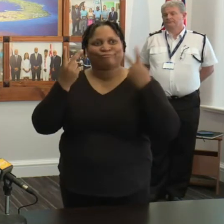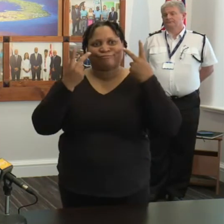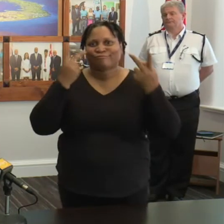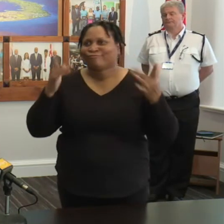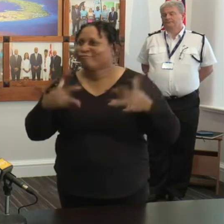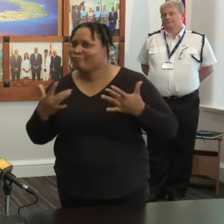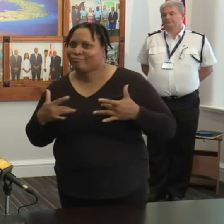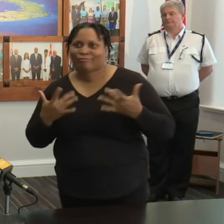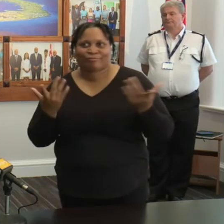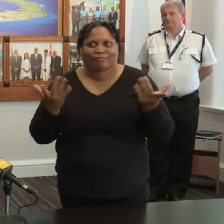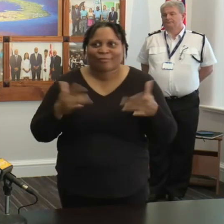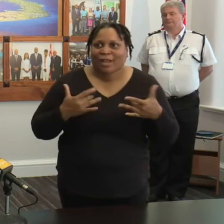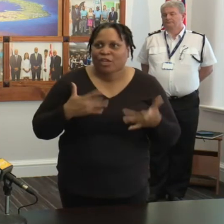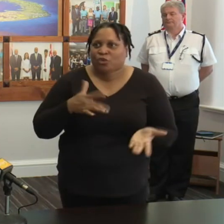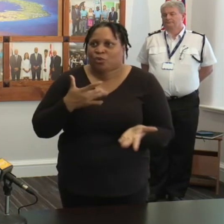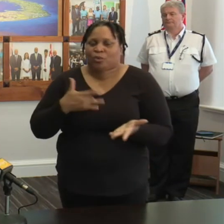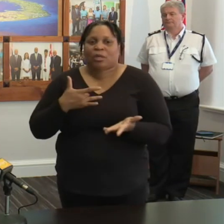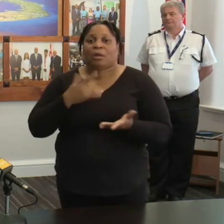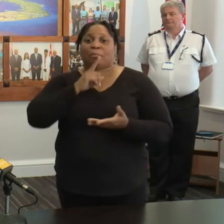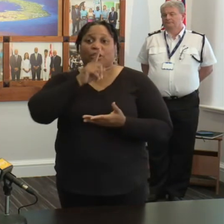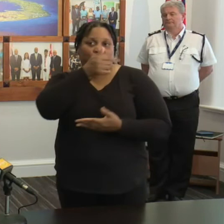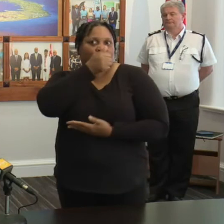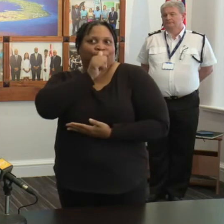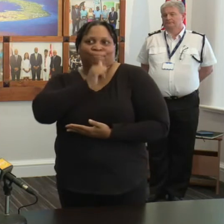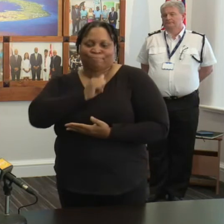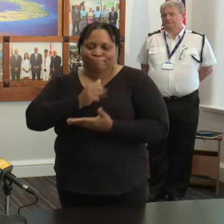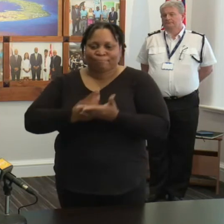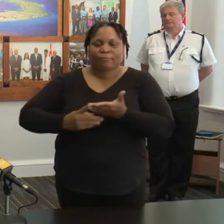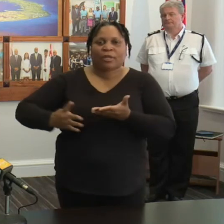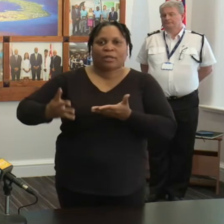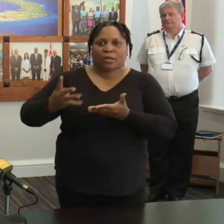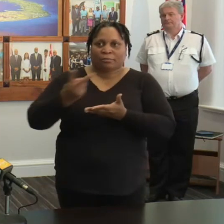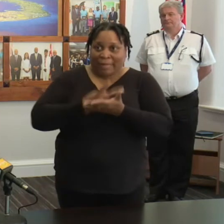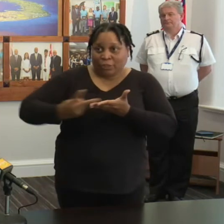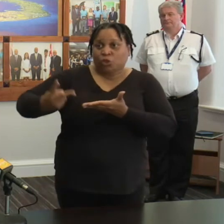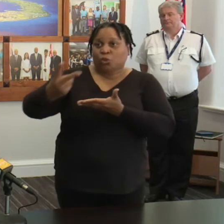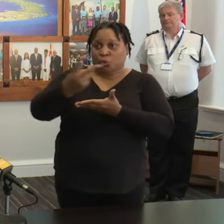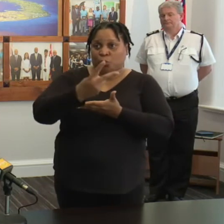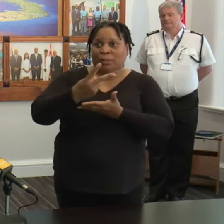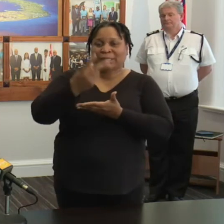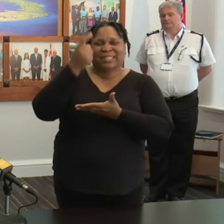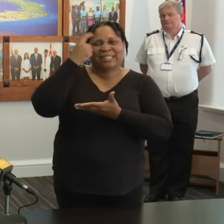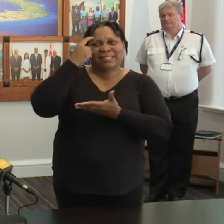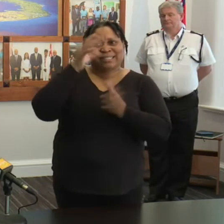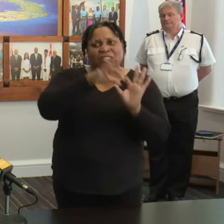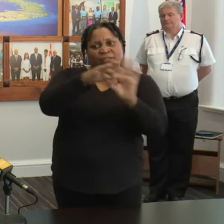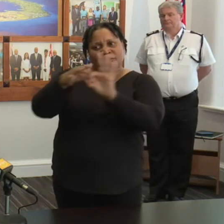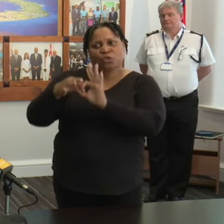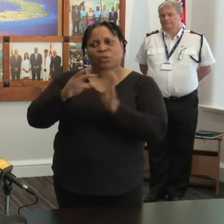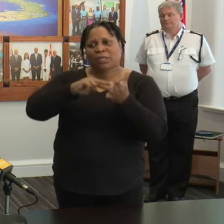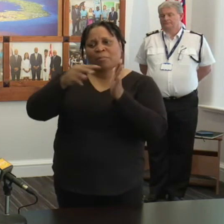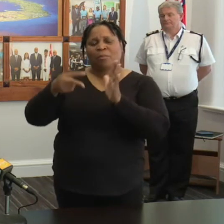a community we can endure these next few weeks in a sense of unity and a sense of purpose, recognizing that we're